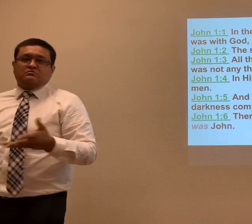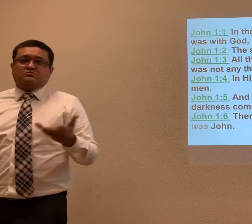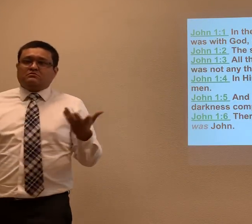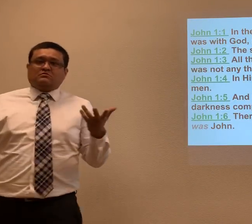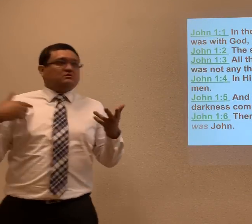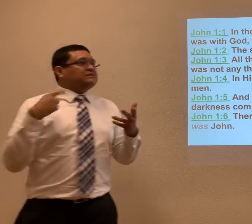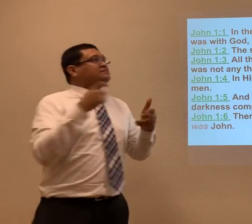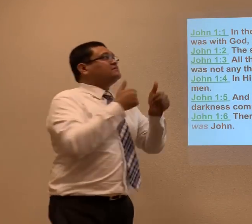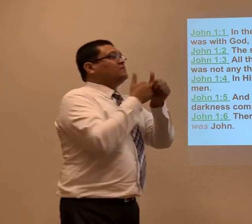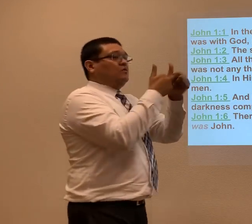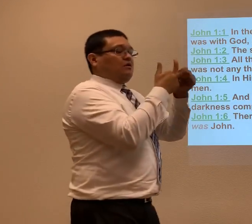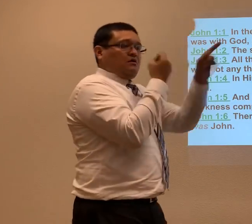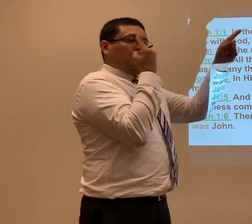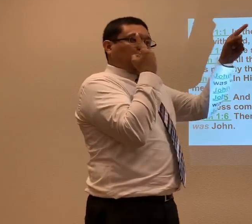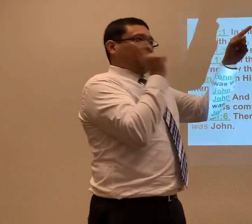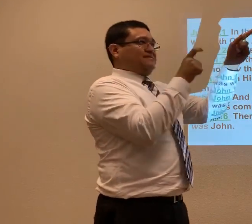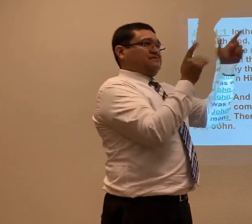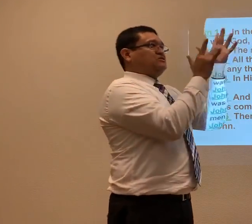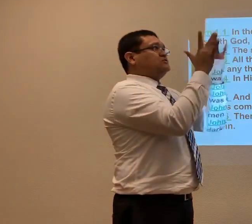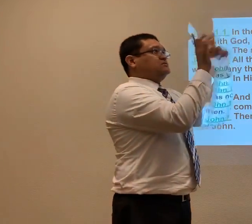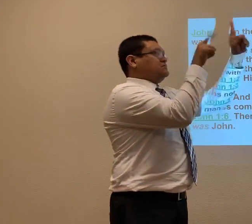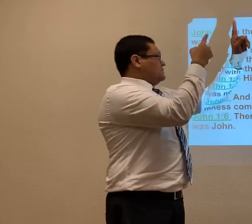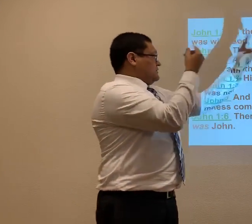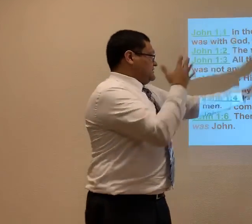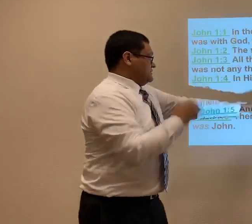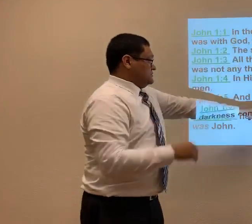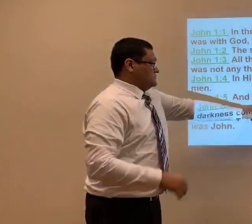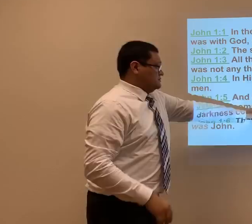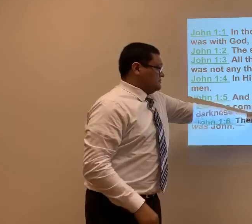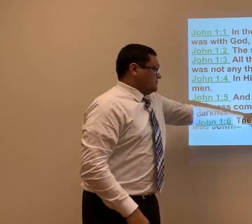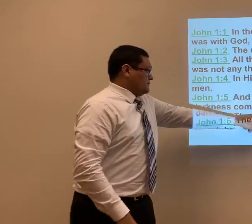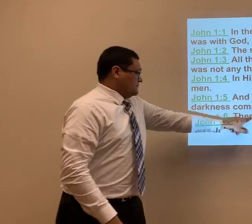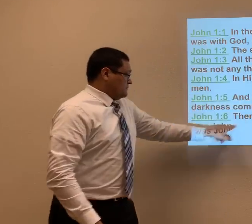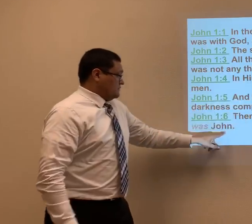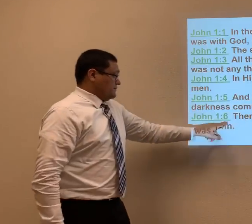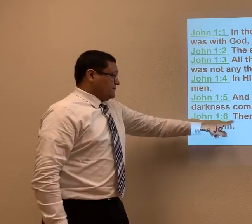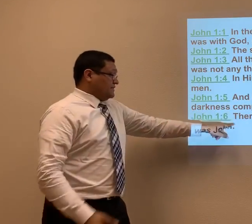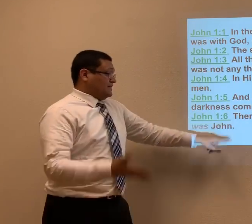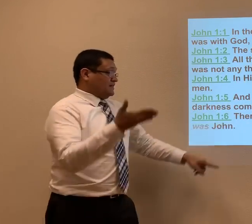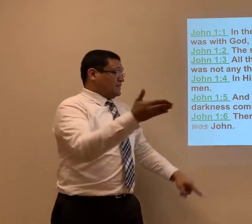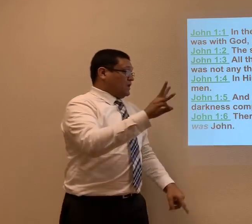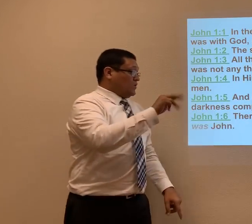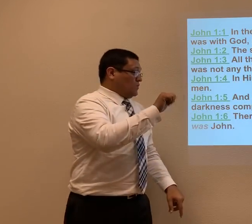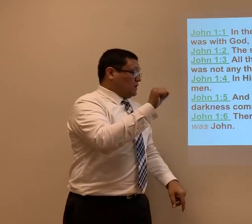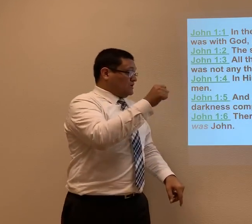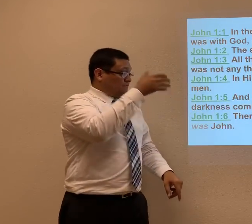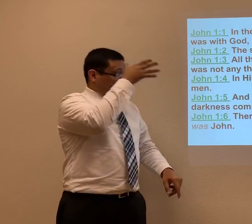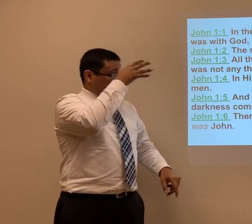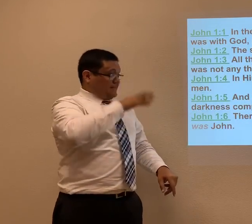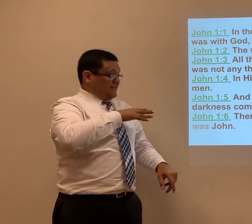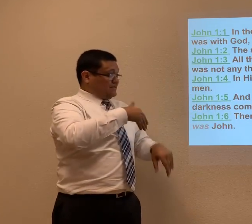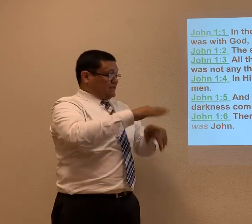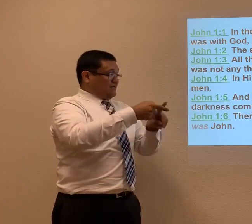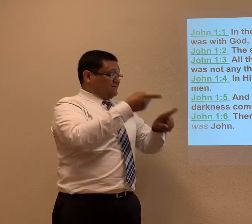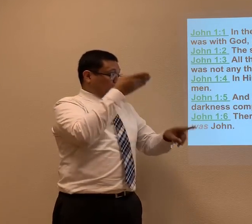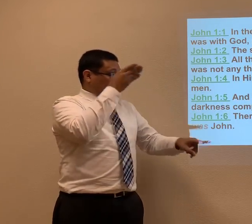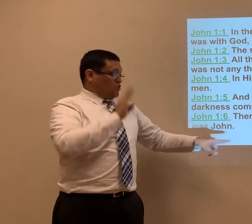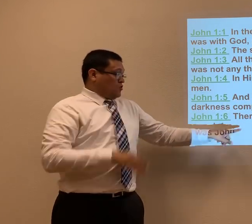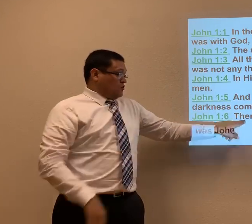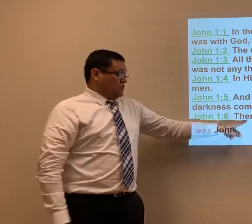Because without that light, they are lost. They need to understand there's only one. And the verse says, There was a man sent